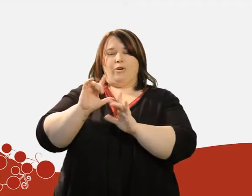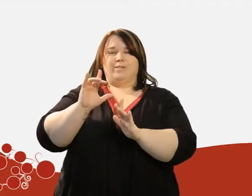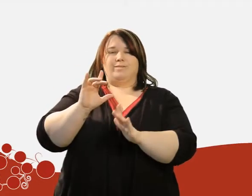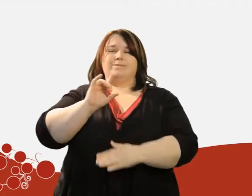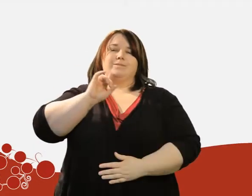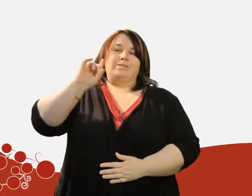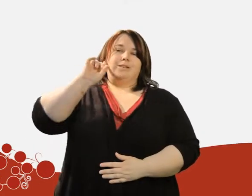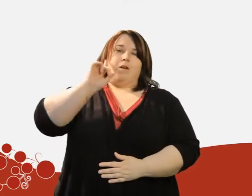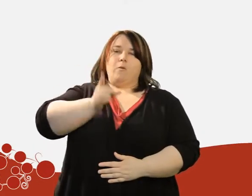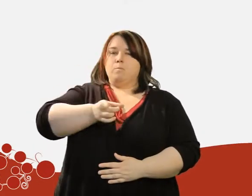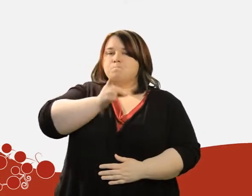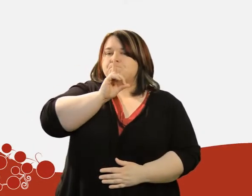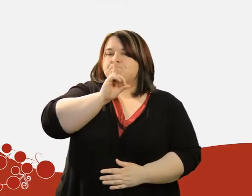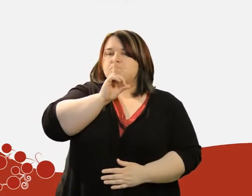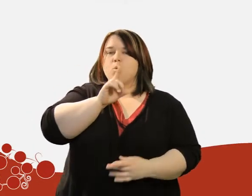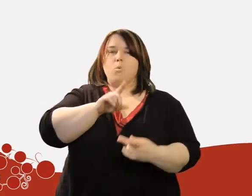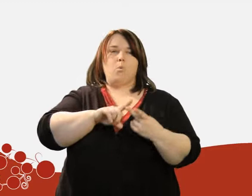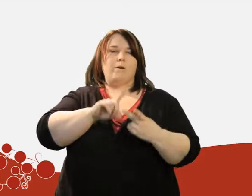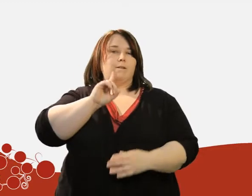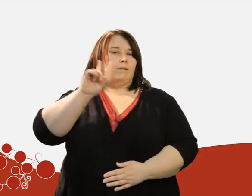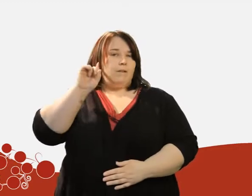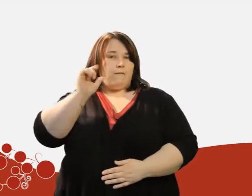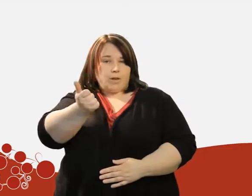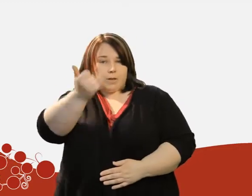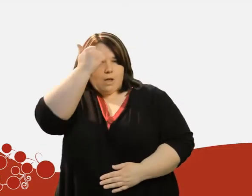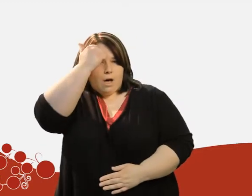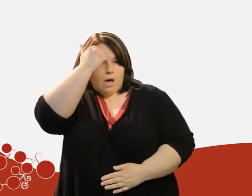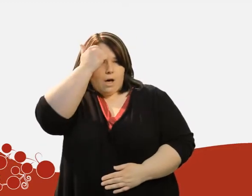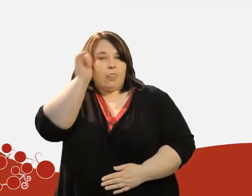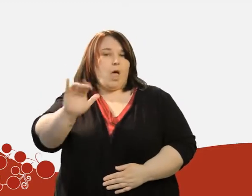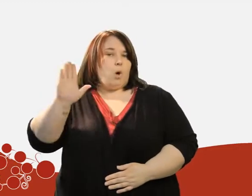In the past, the terms deaf-mute or deaf and dumb were used.